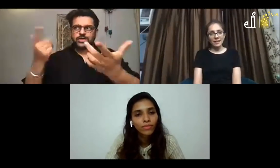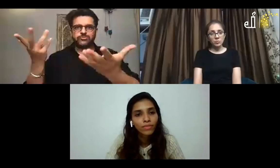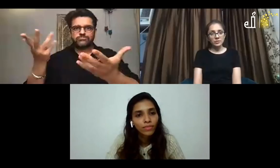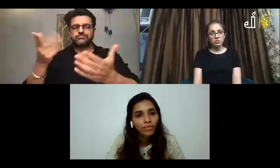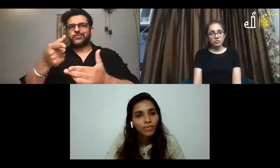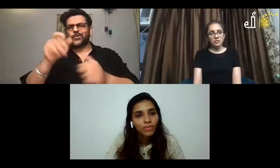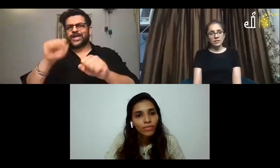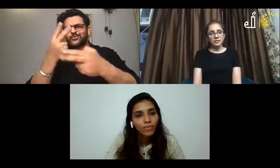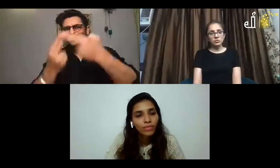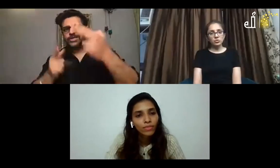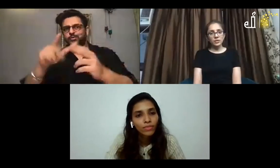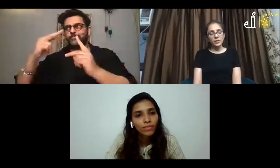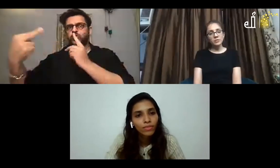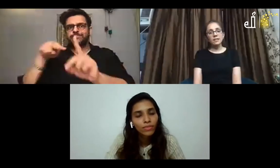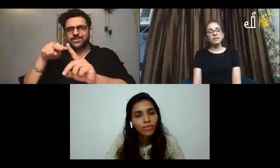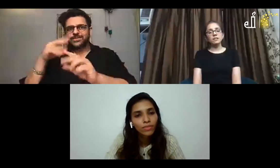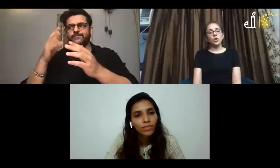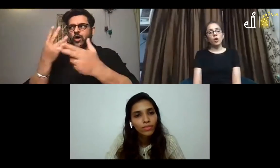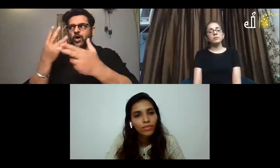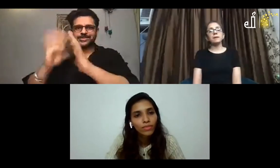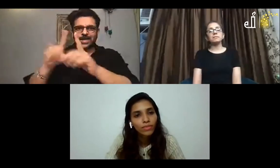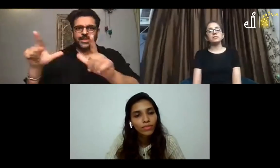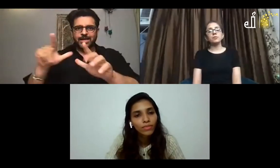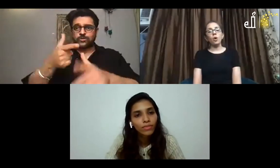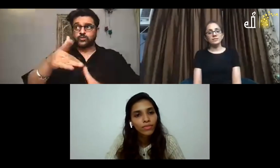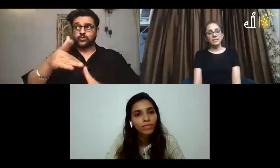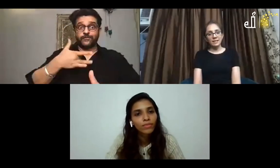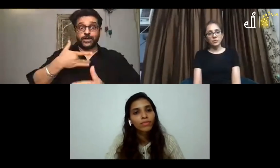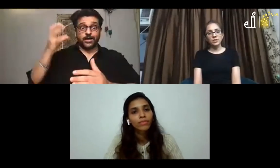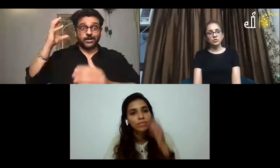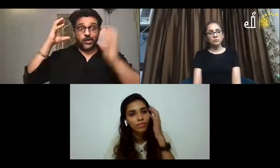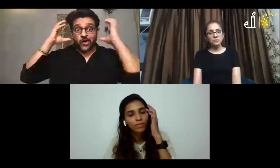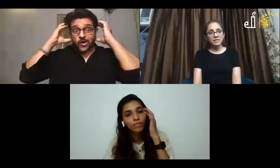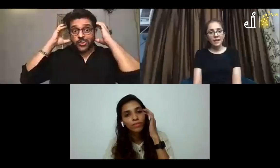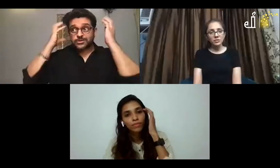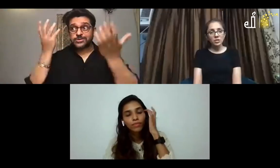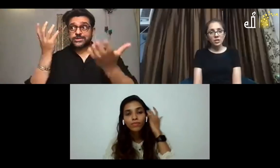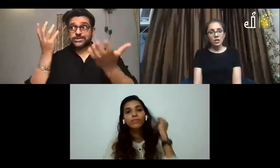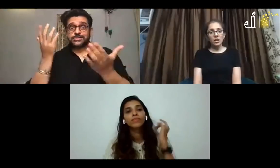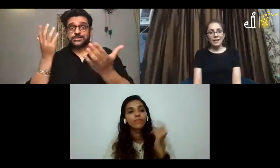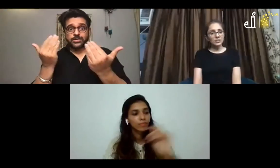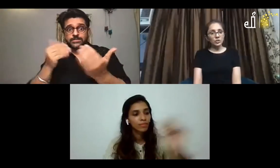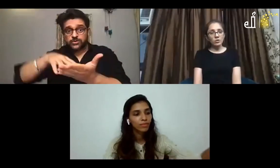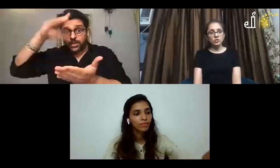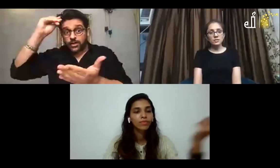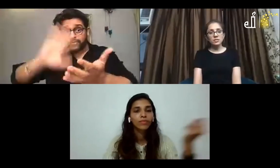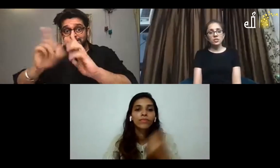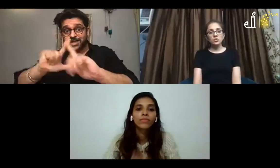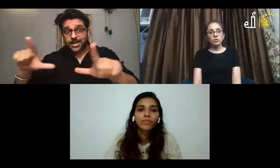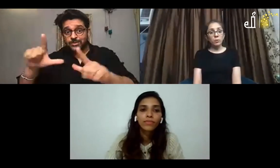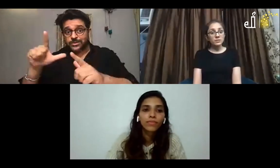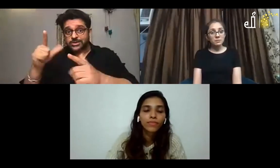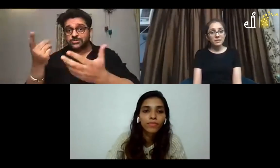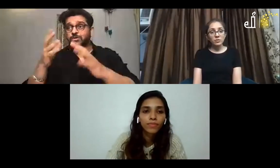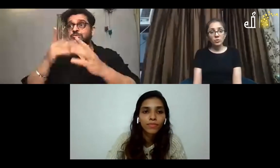sign language. So can you tell your perspective on sign language? Do you feel that as an audiologist, you